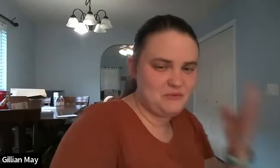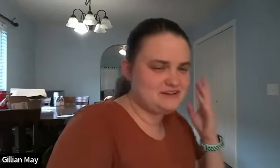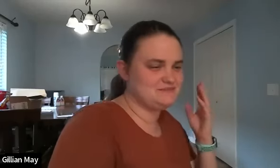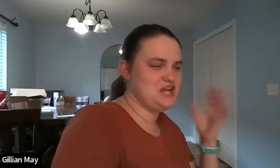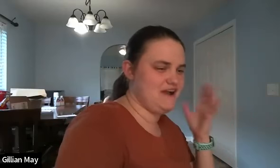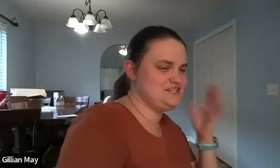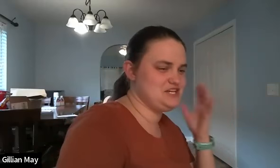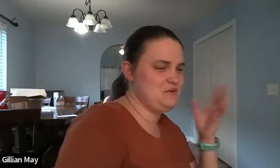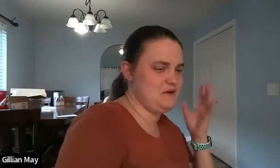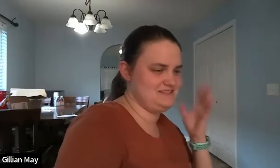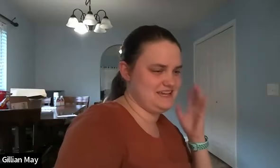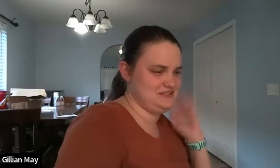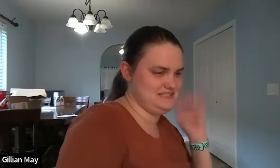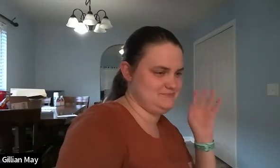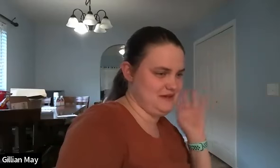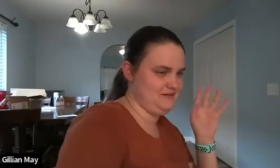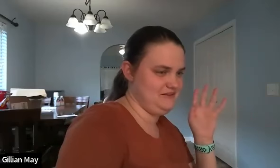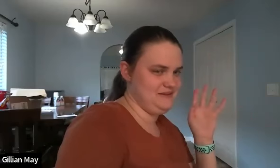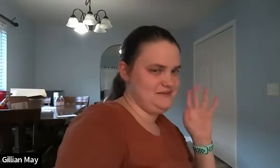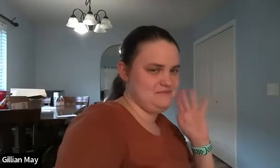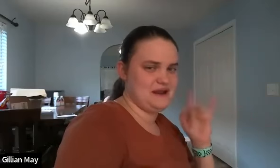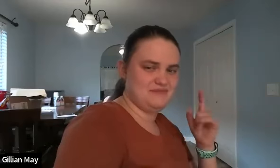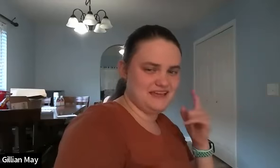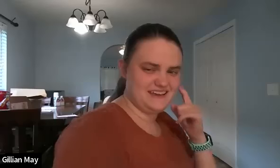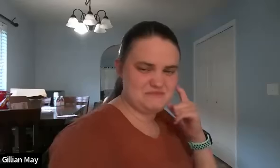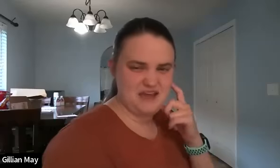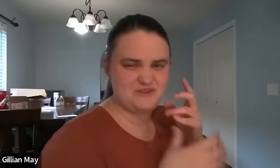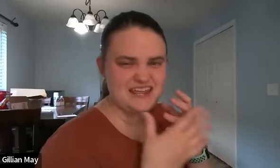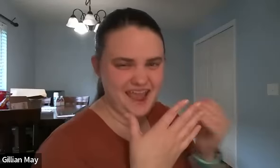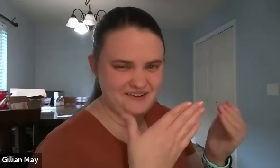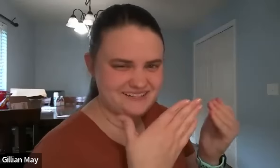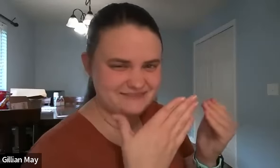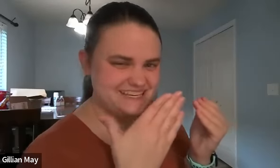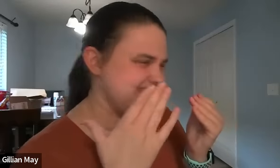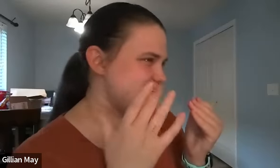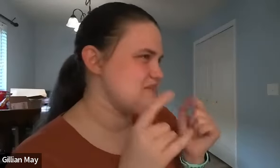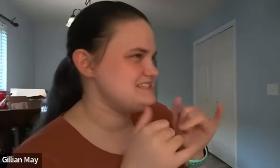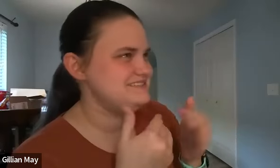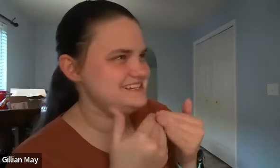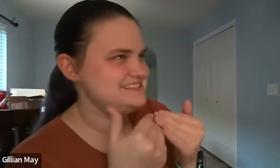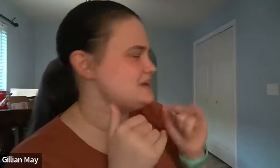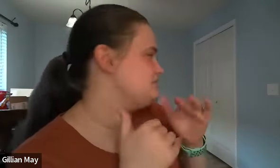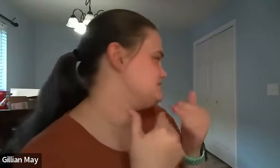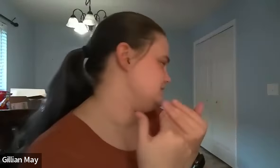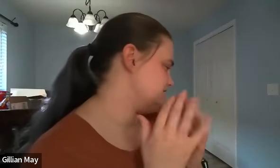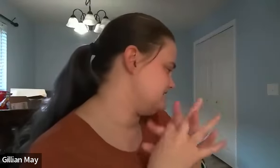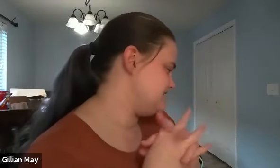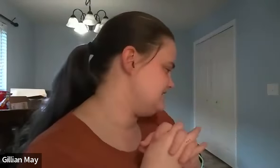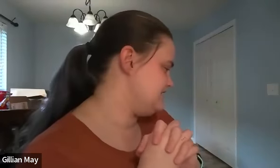are some challenging words I could spell? But I'm like, I'm running out because I was like, no, that's too easy. That'll be too easy.